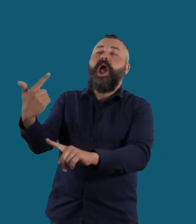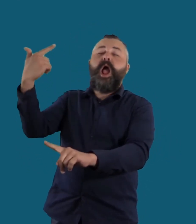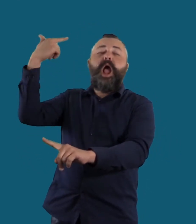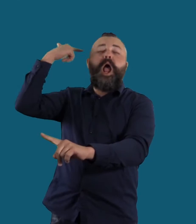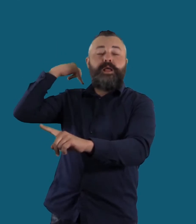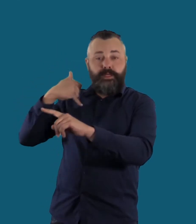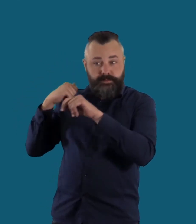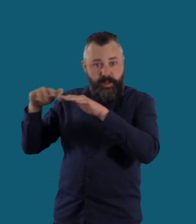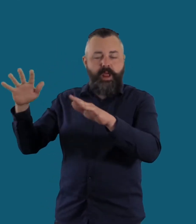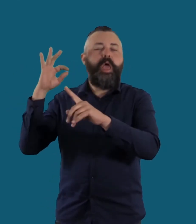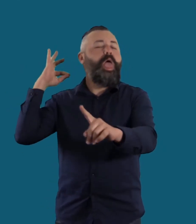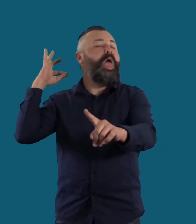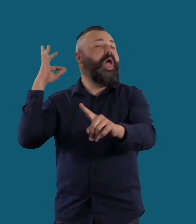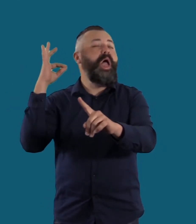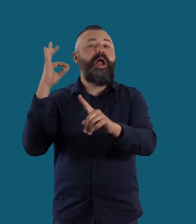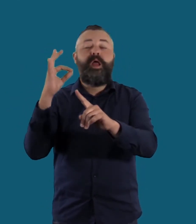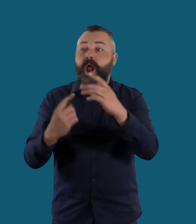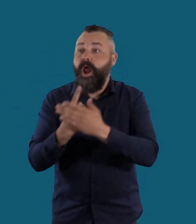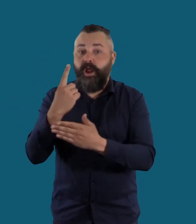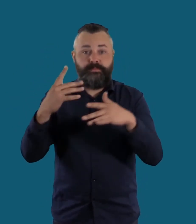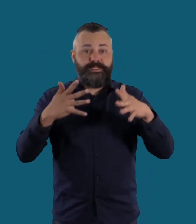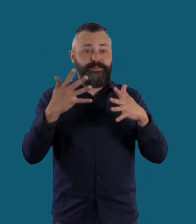Or a previous infectious disease may reoccur.